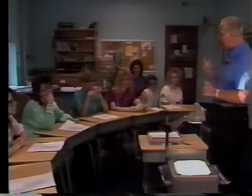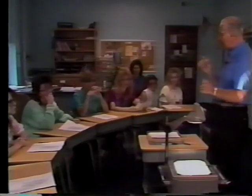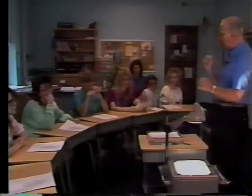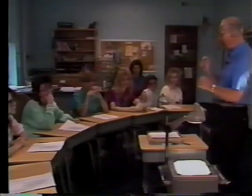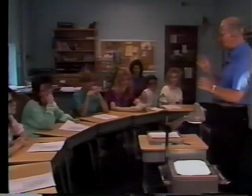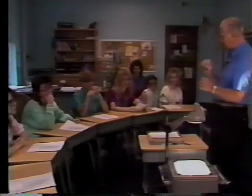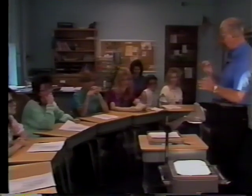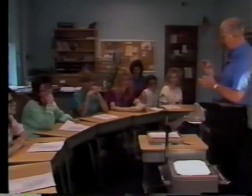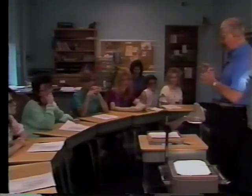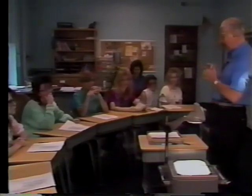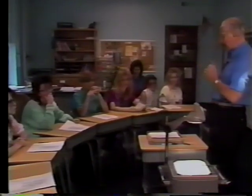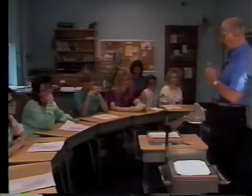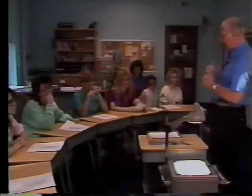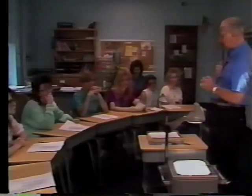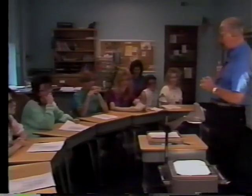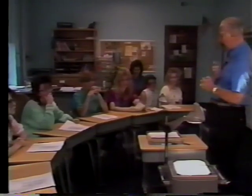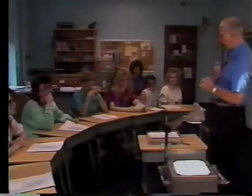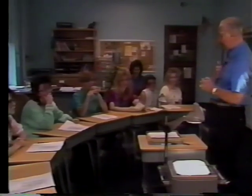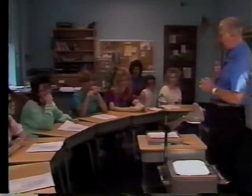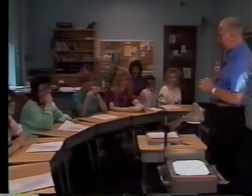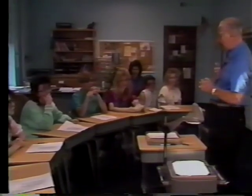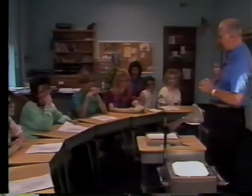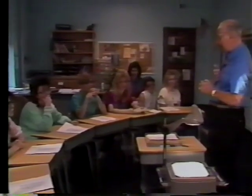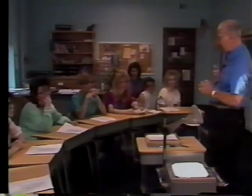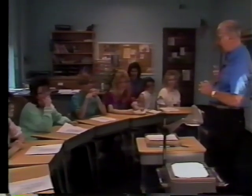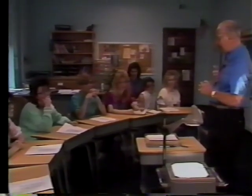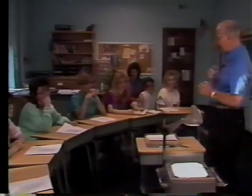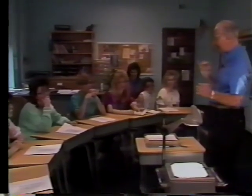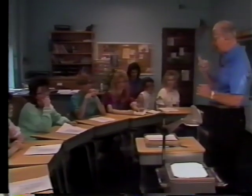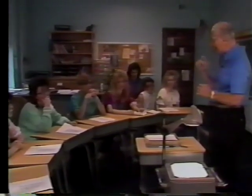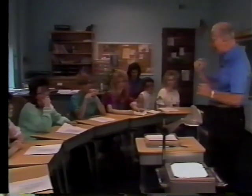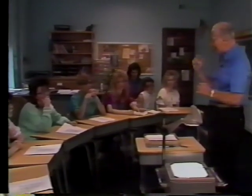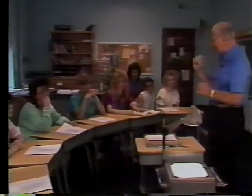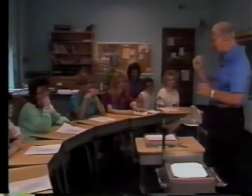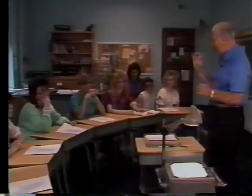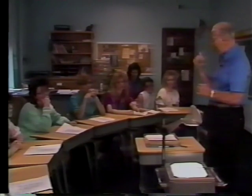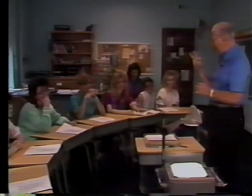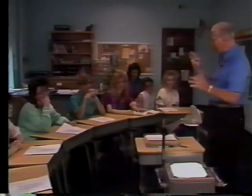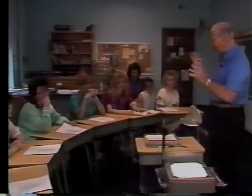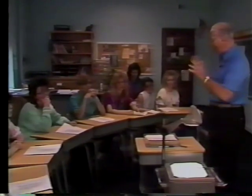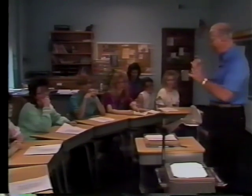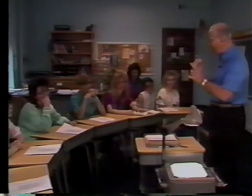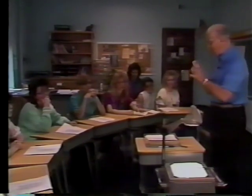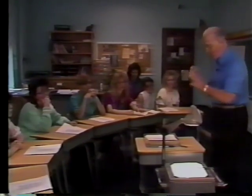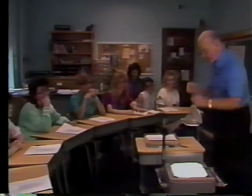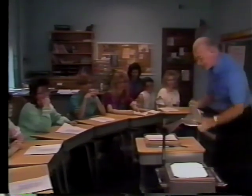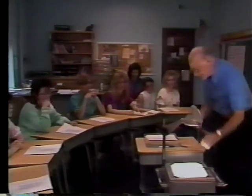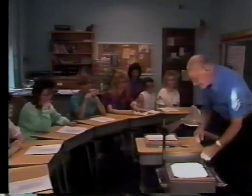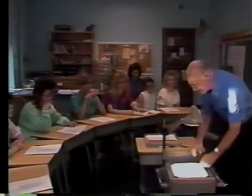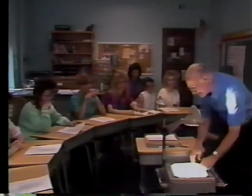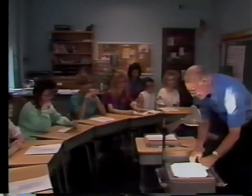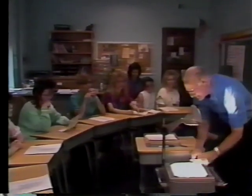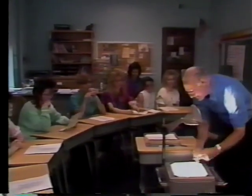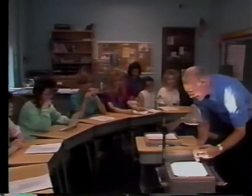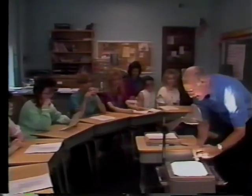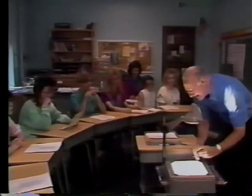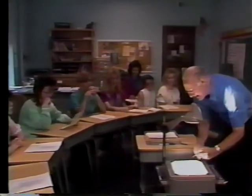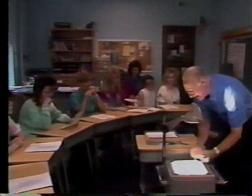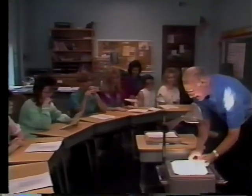Something must be connected with itself. And it itself, important word.